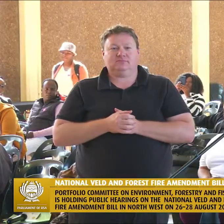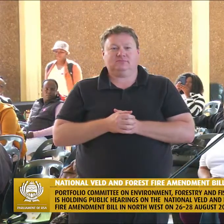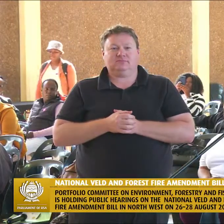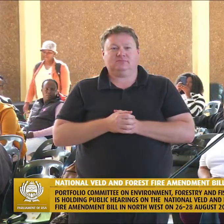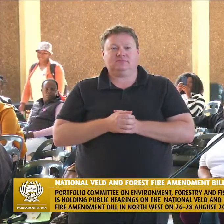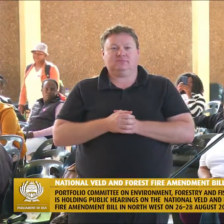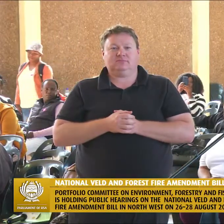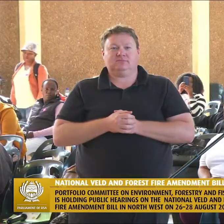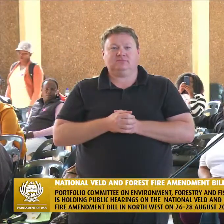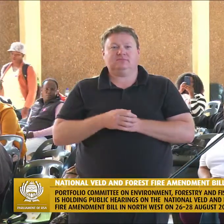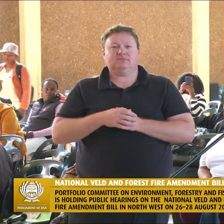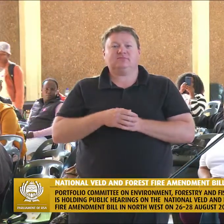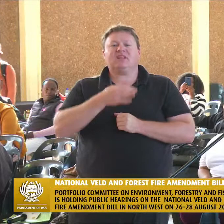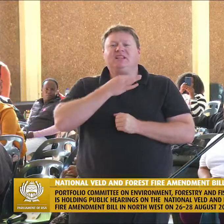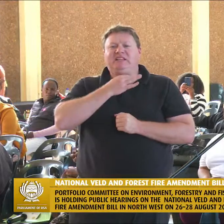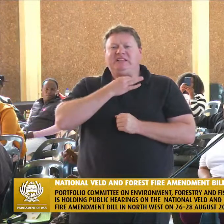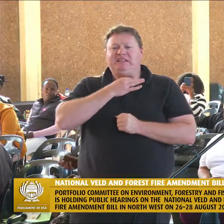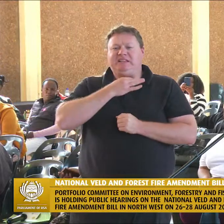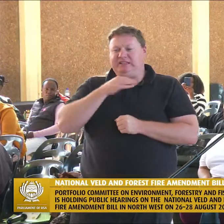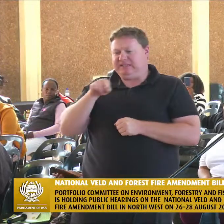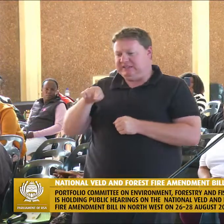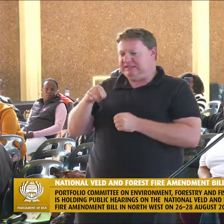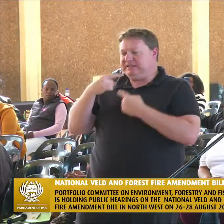in english they say